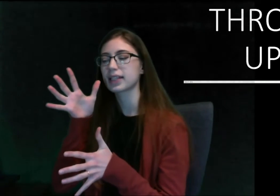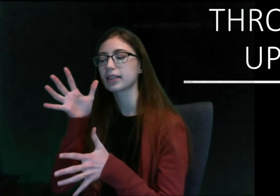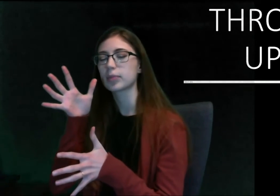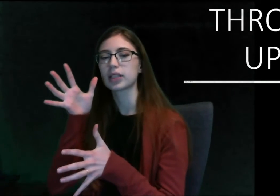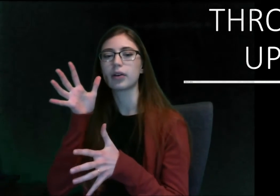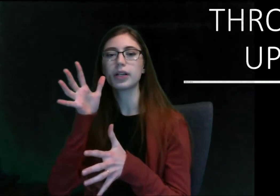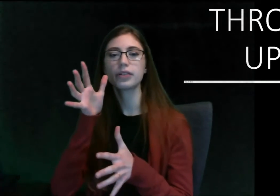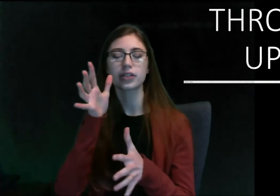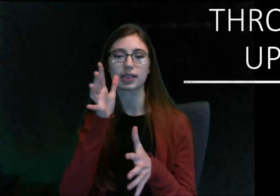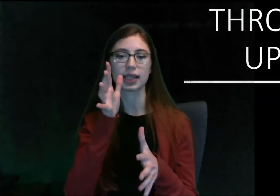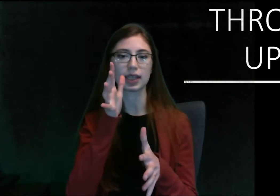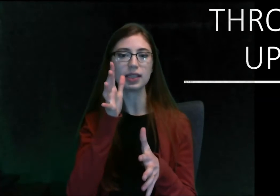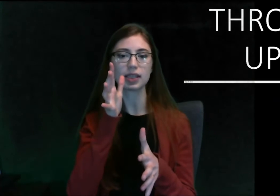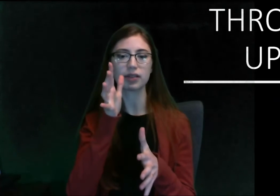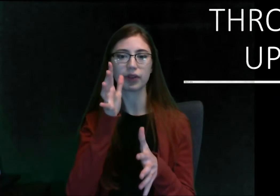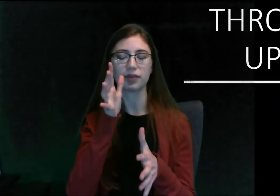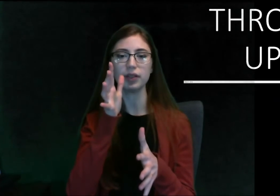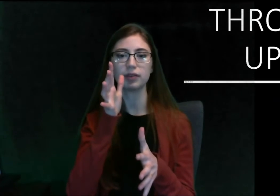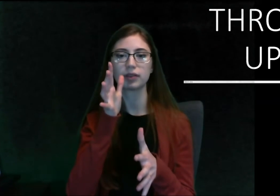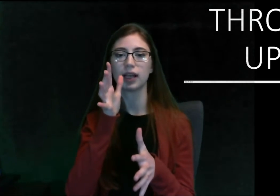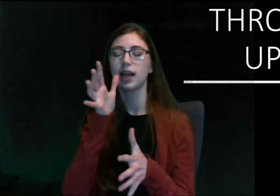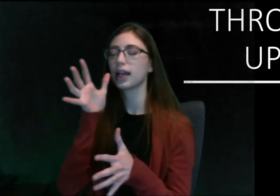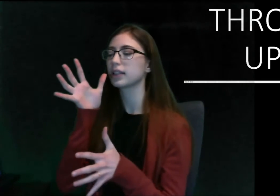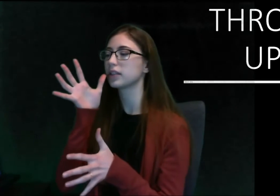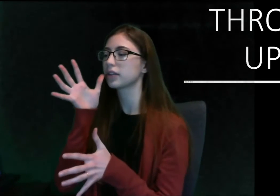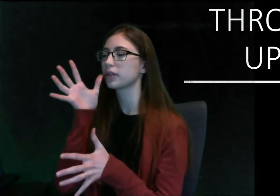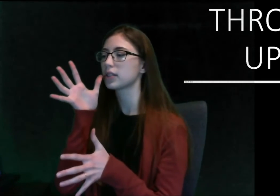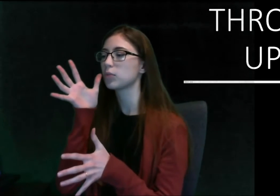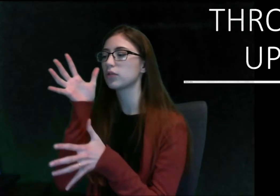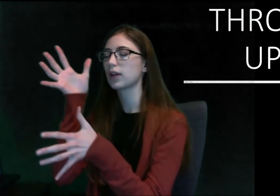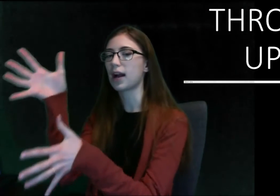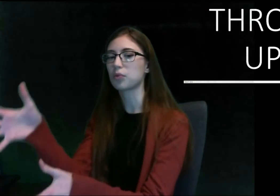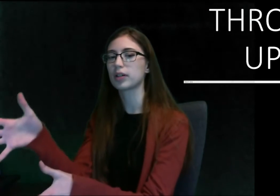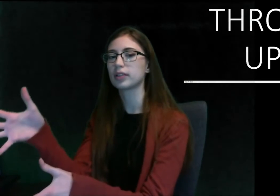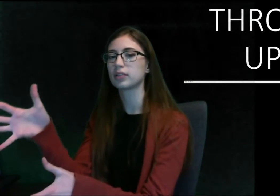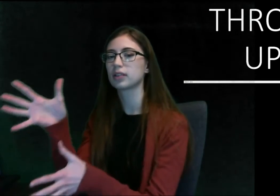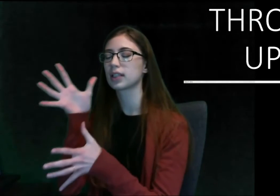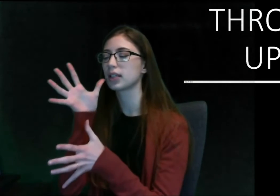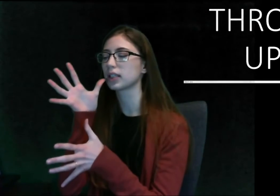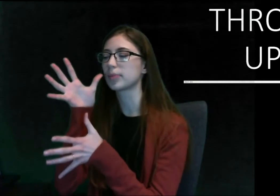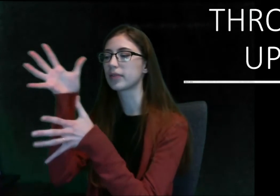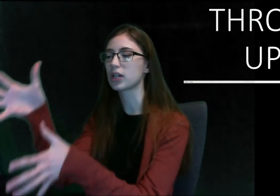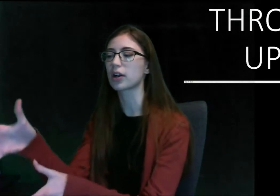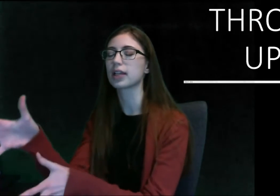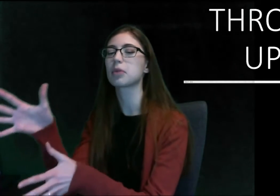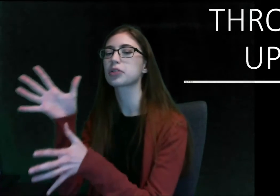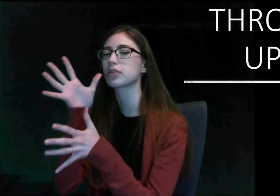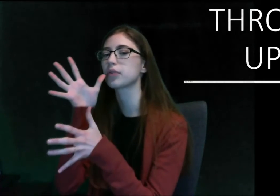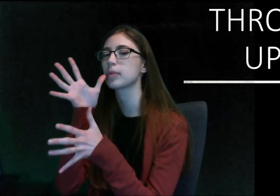little bit lower, just like this in front of you. And then you're going to move outward in a little bit of an arcing motion from your mouth.